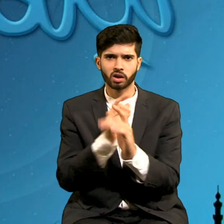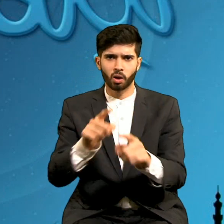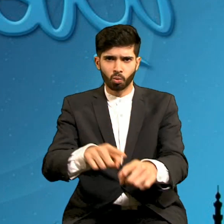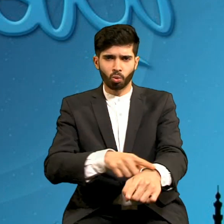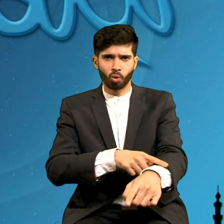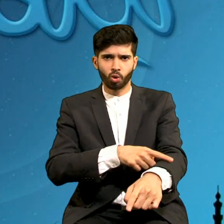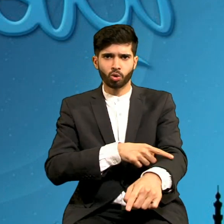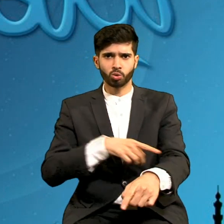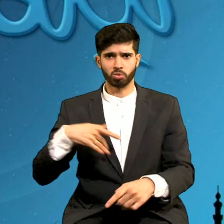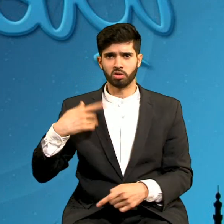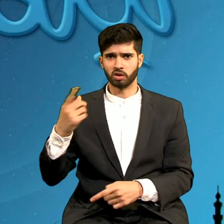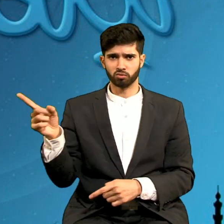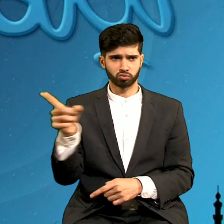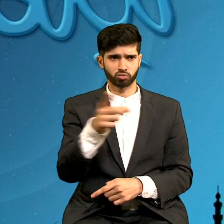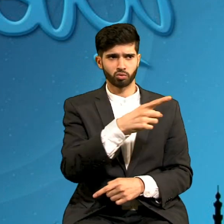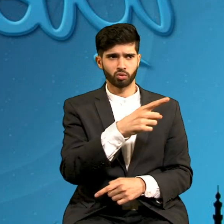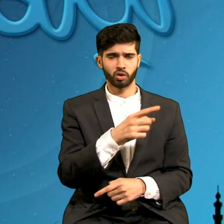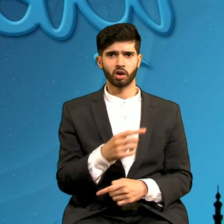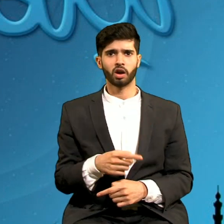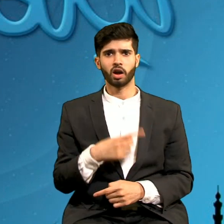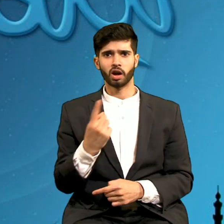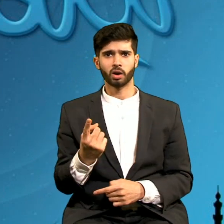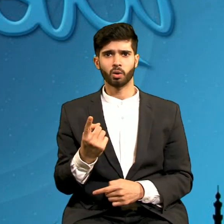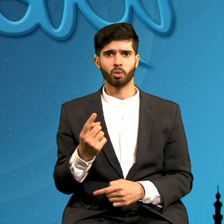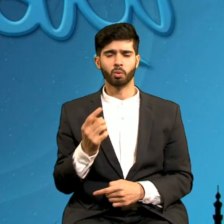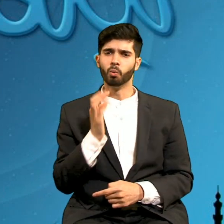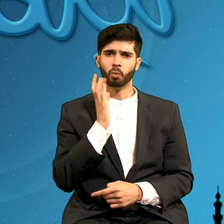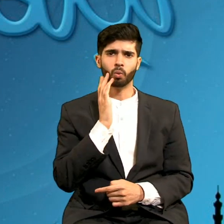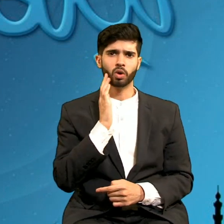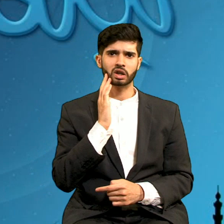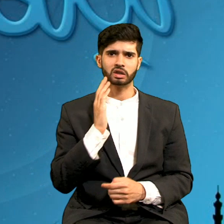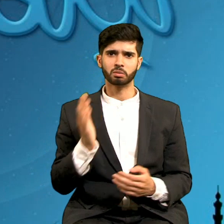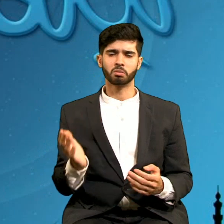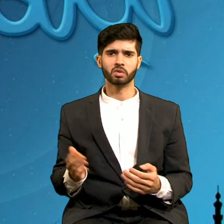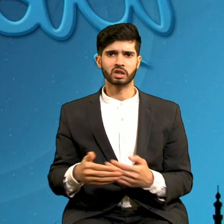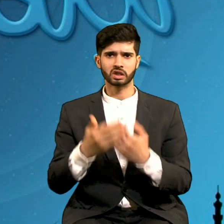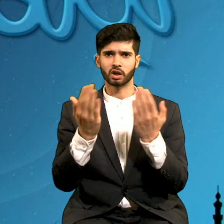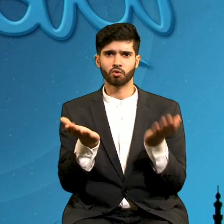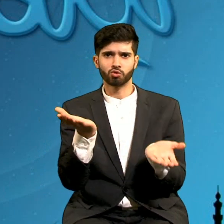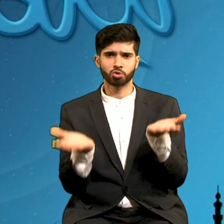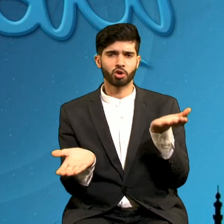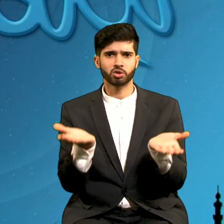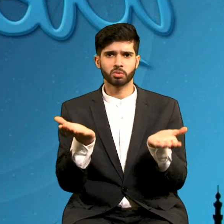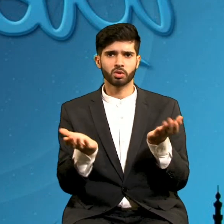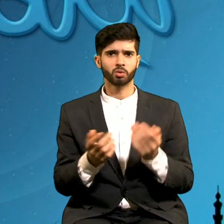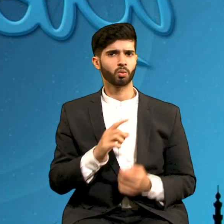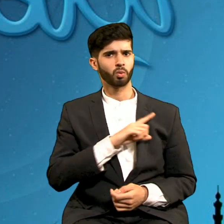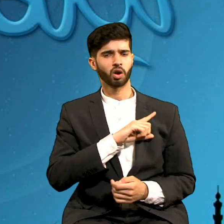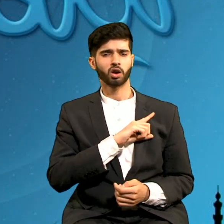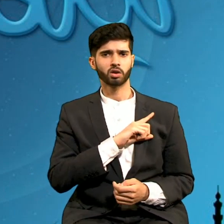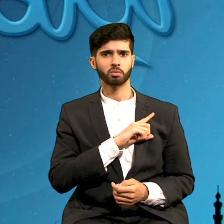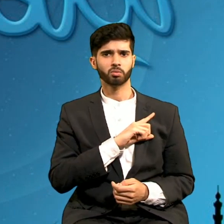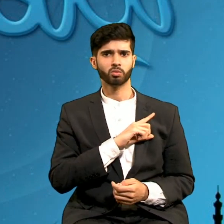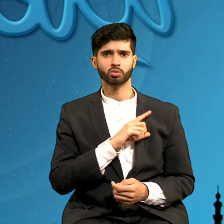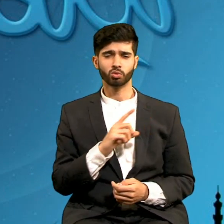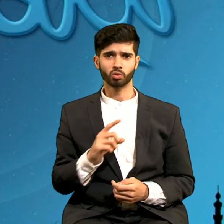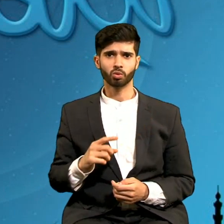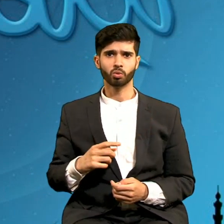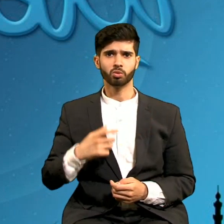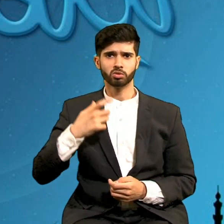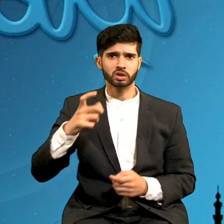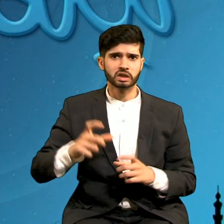hour of the Day of Judgment, so that humanity would continuously strive to obey Allah and do good